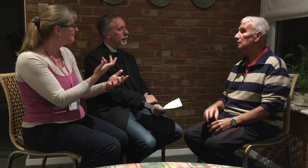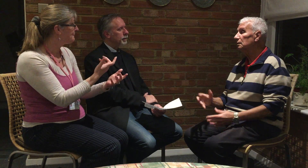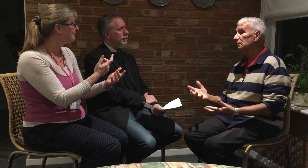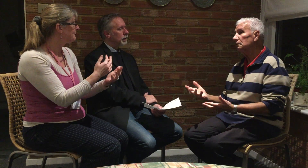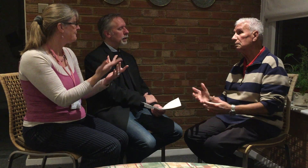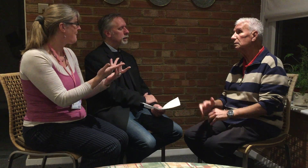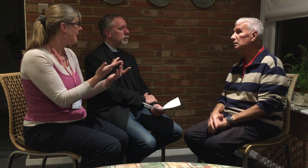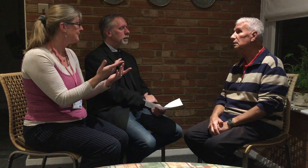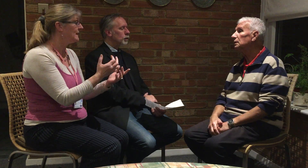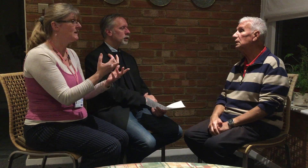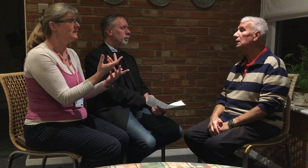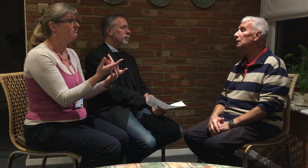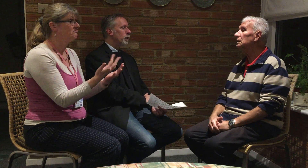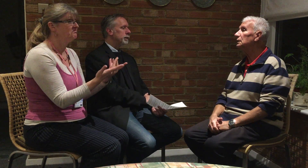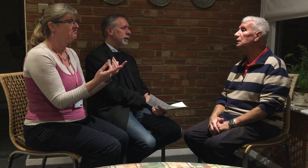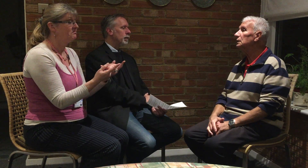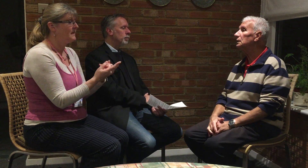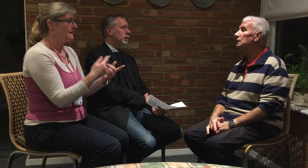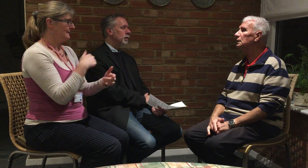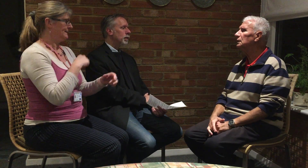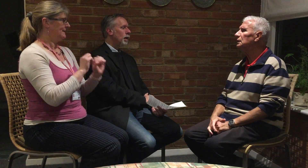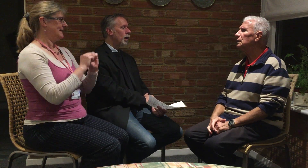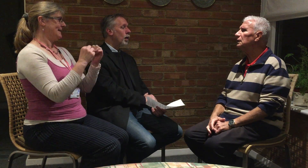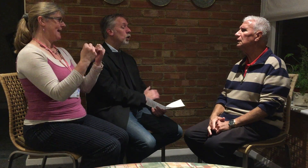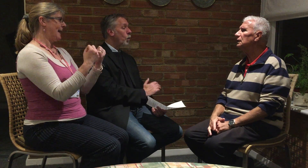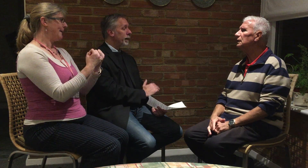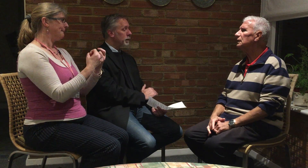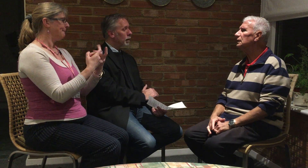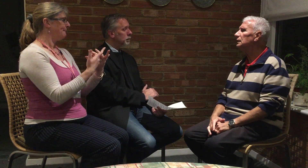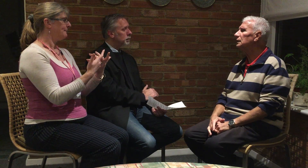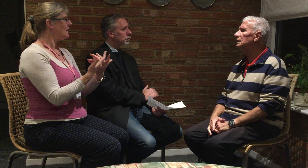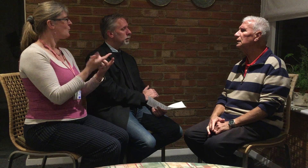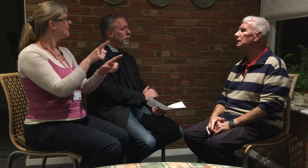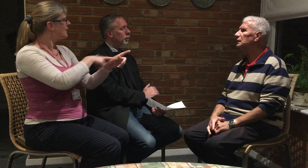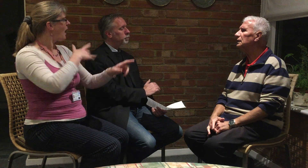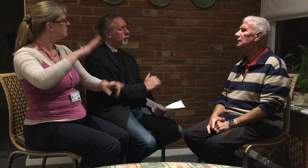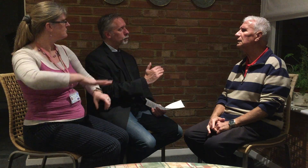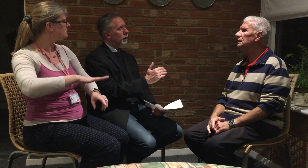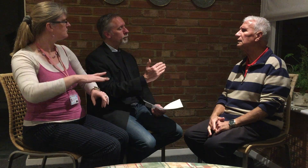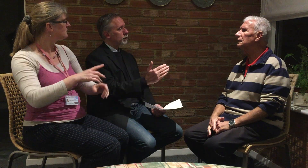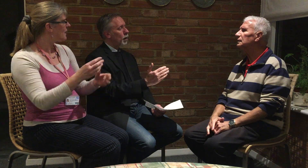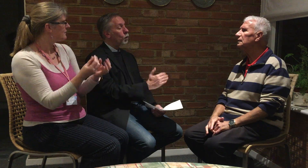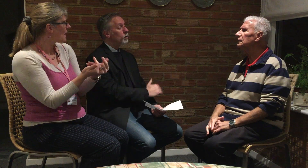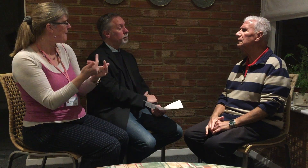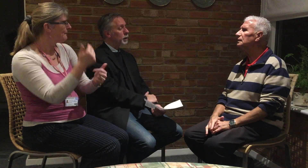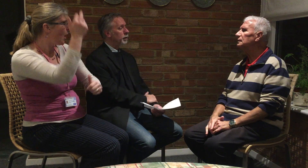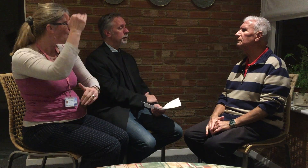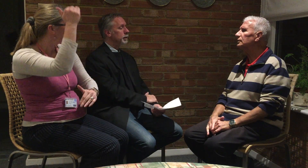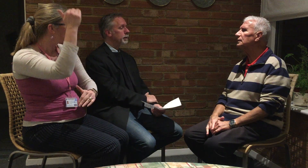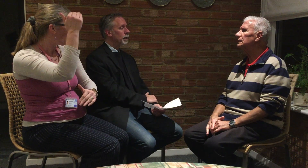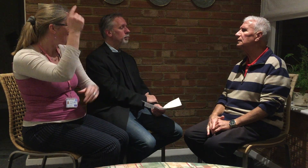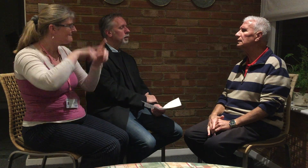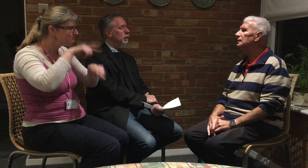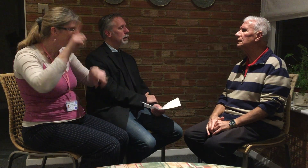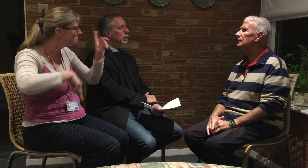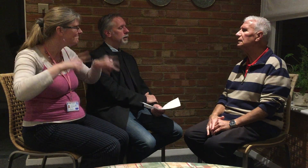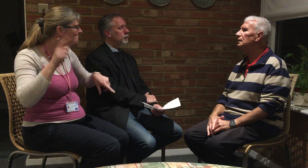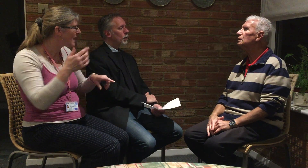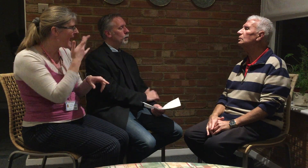thinking, some of my team are quite young, but I also have some older people in the team. So